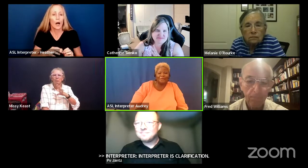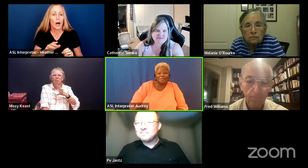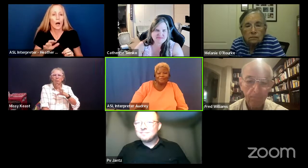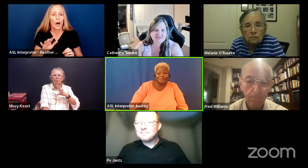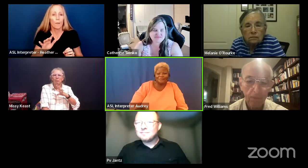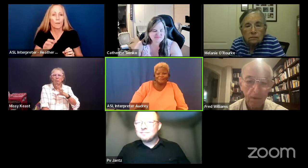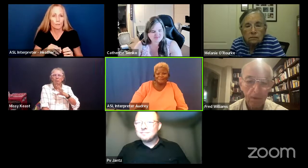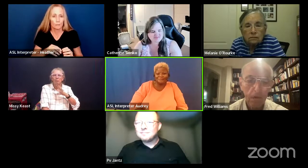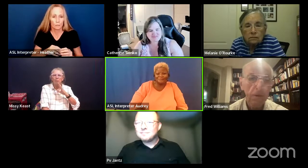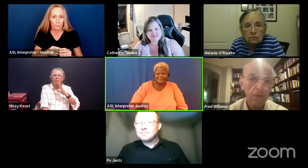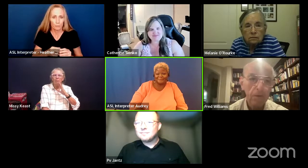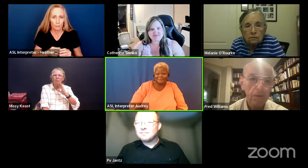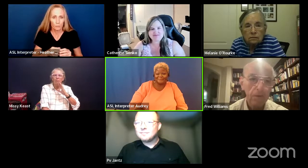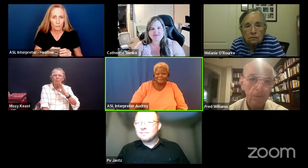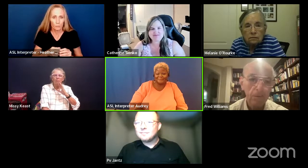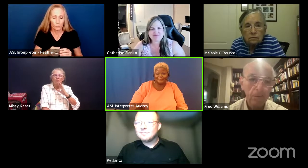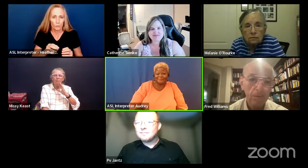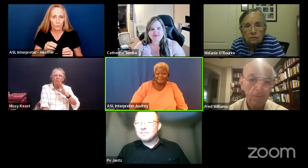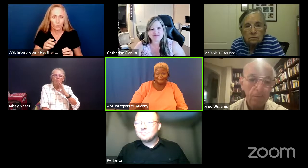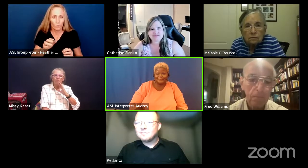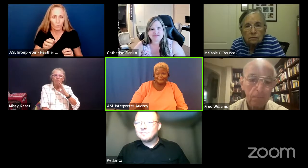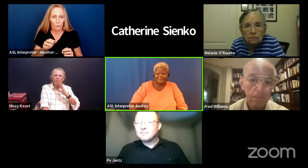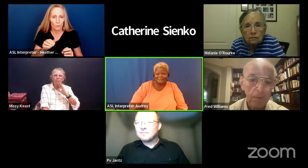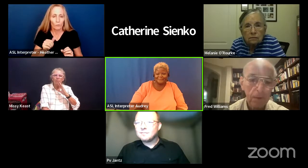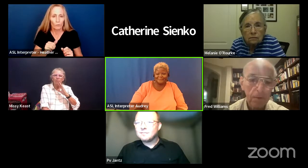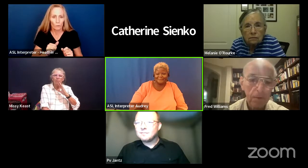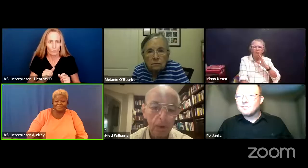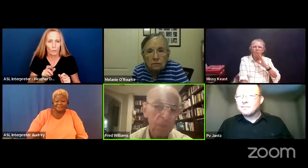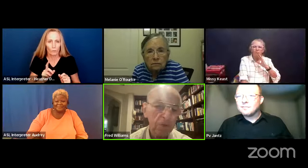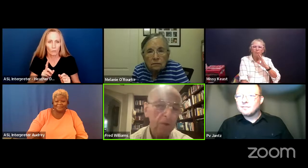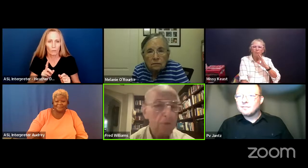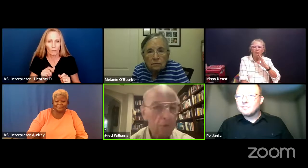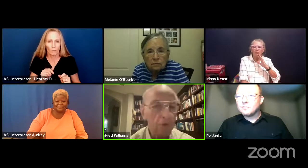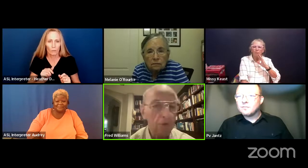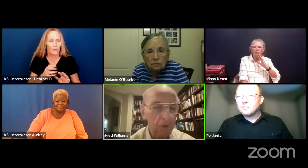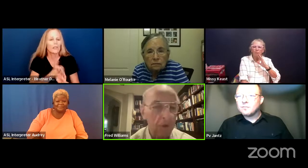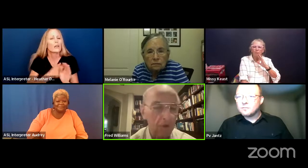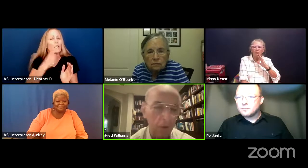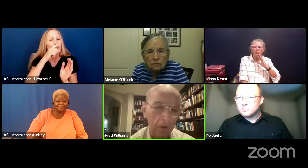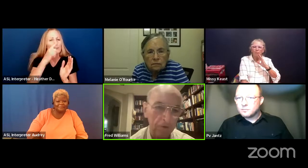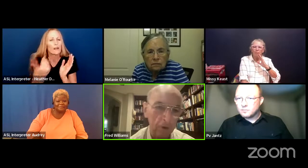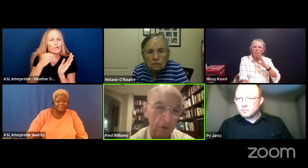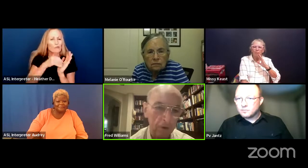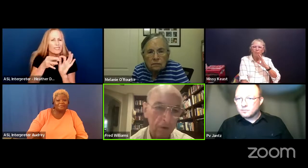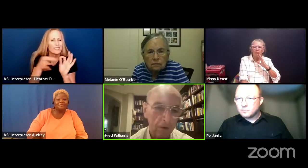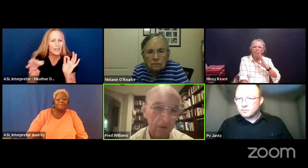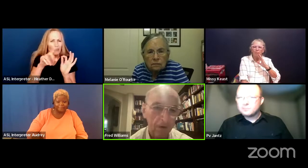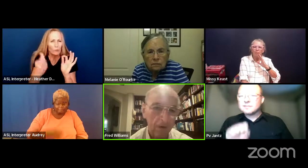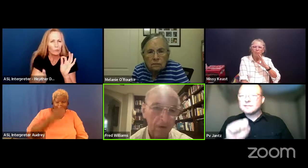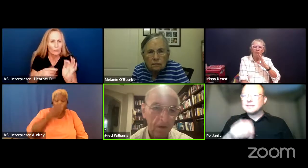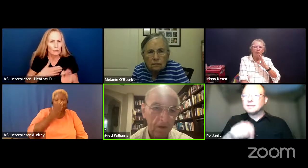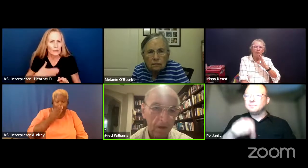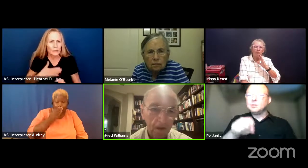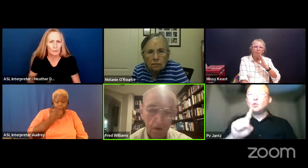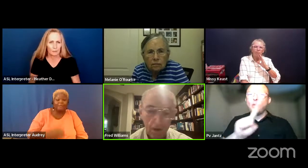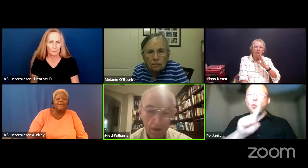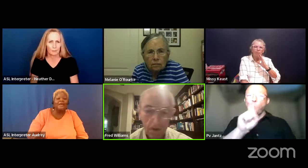No problem. Can you restate the question, please?